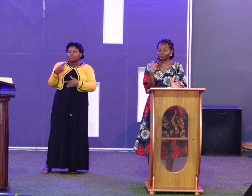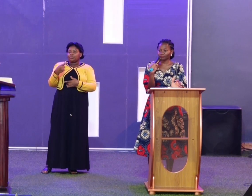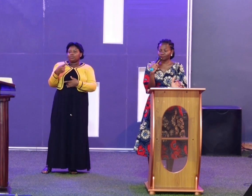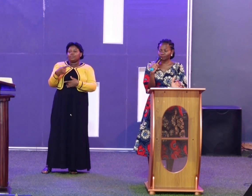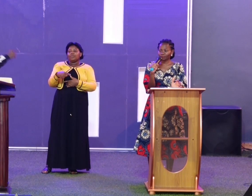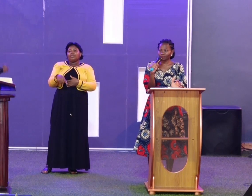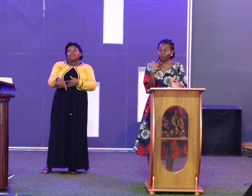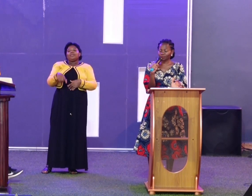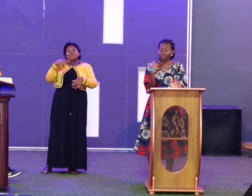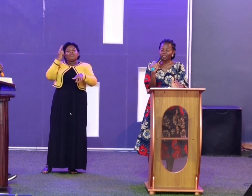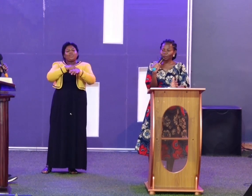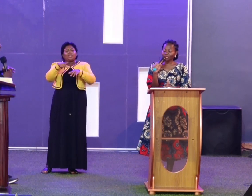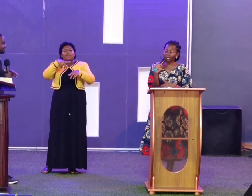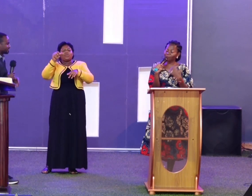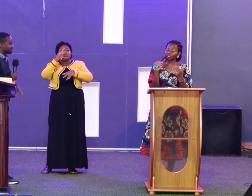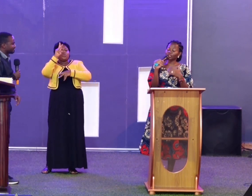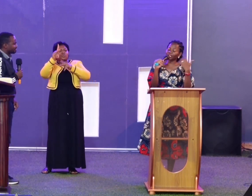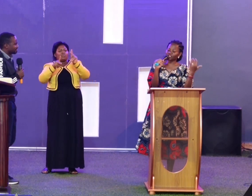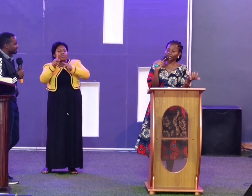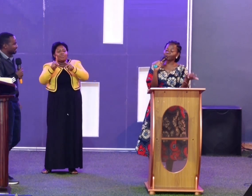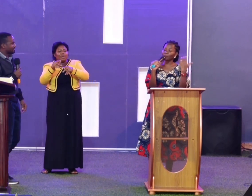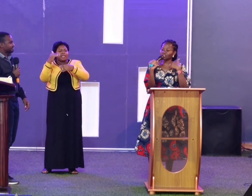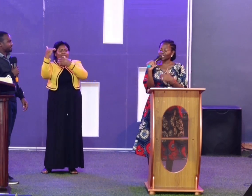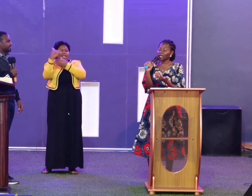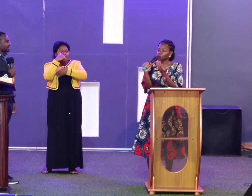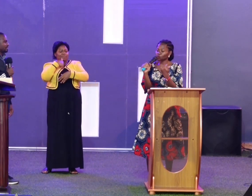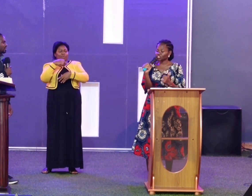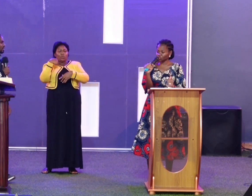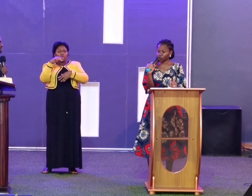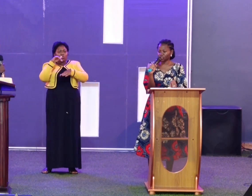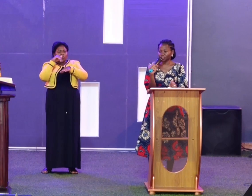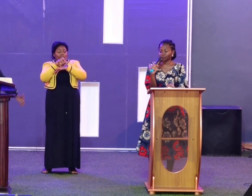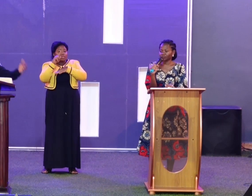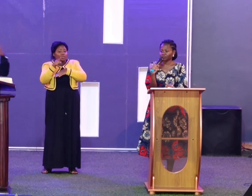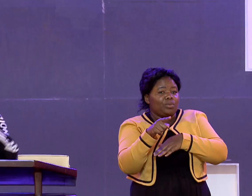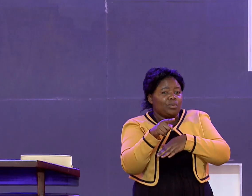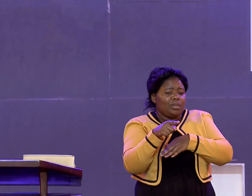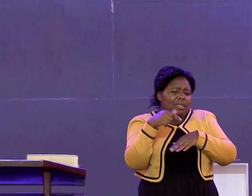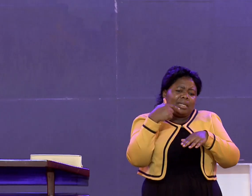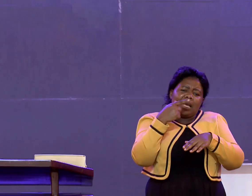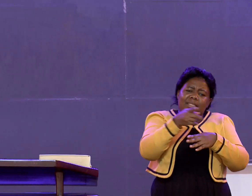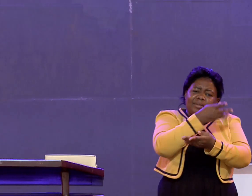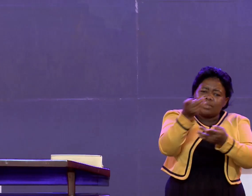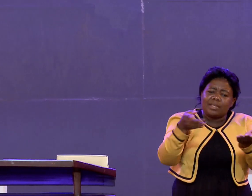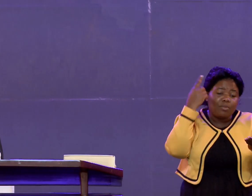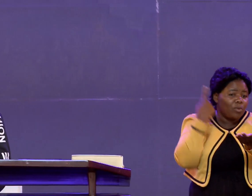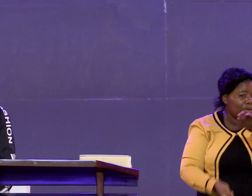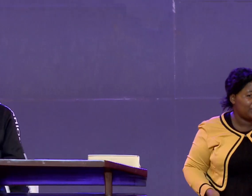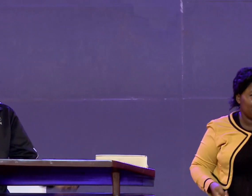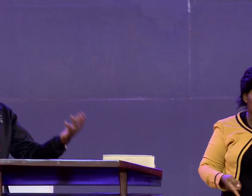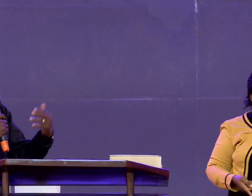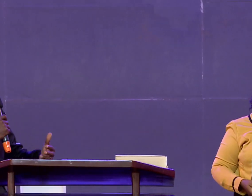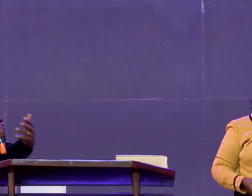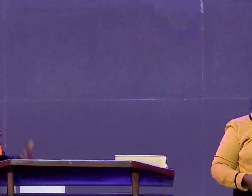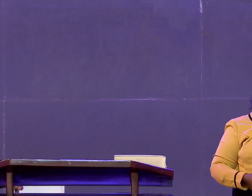and they ask me who has sent you. Ya gamba nti wengenda jwali ne bambuza nya kutumye jetuli. Who will I tell them? Ngenda baga manti anya